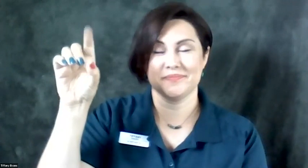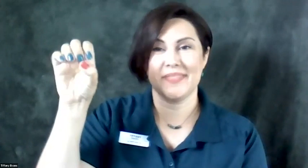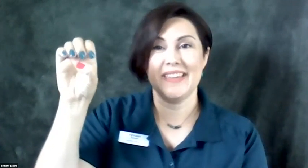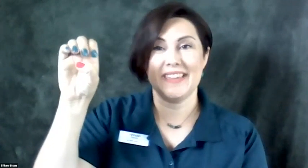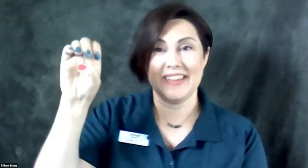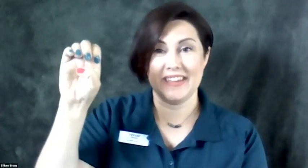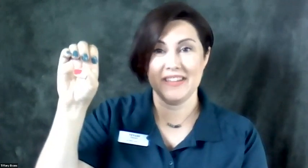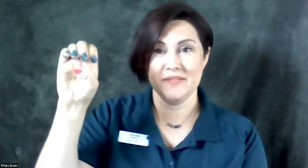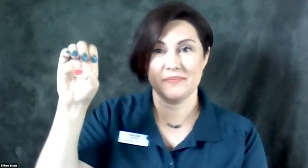E